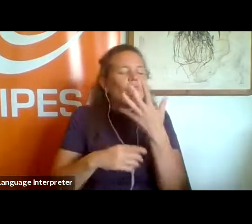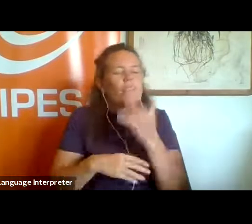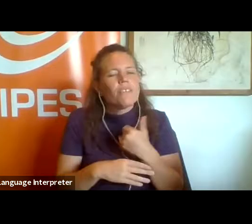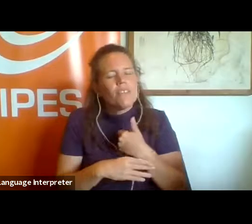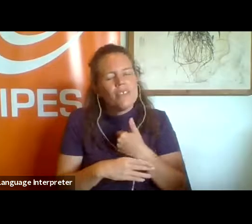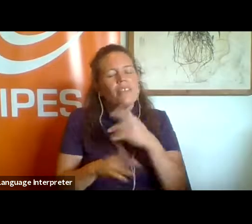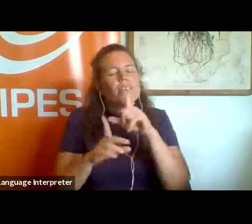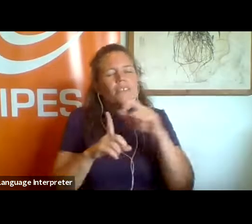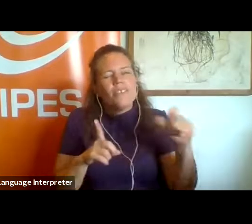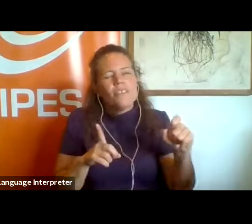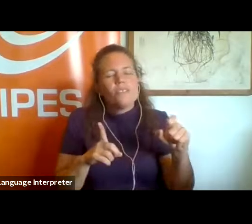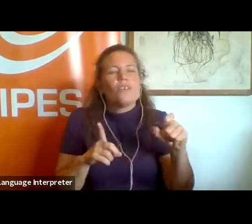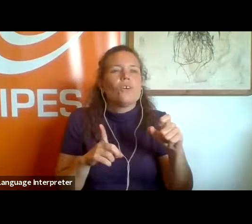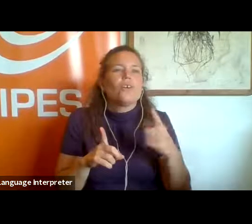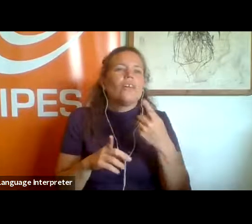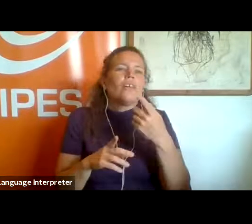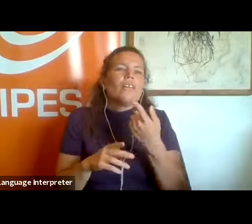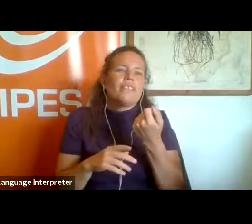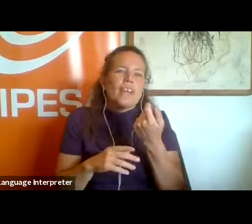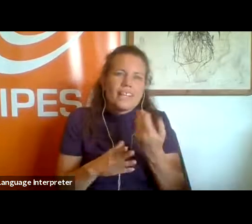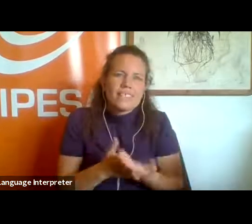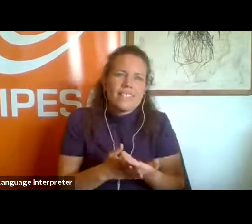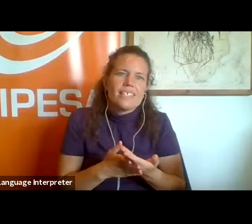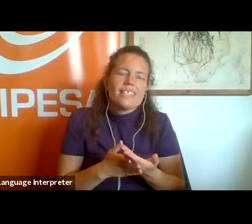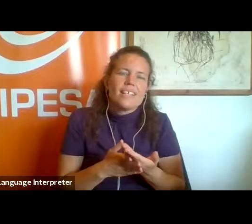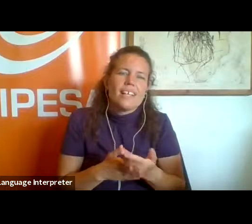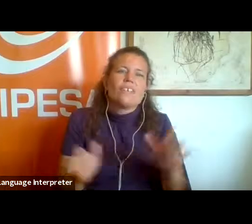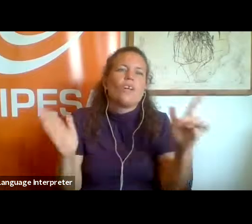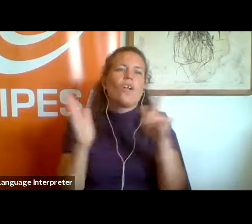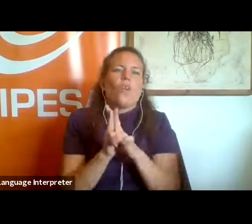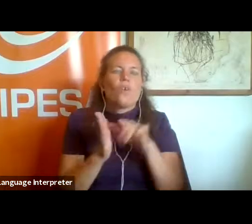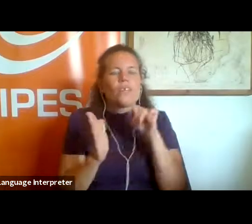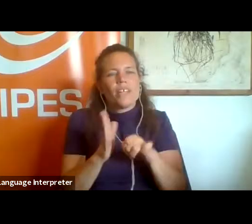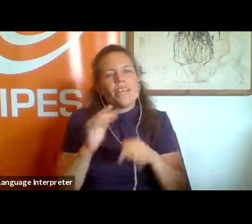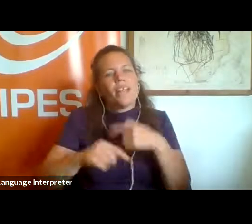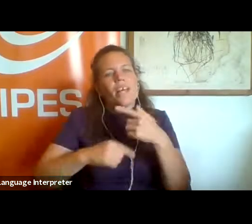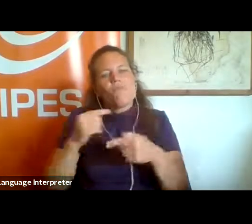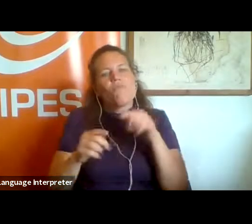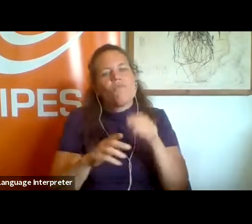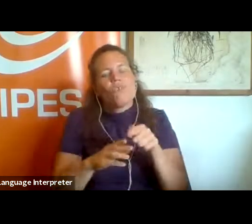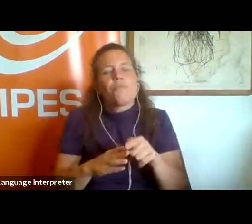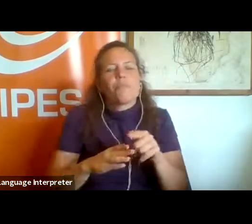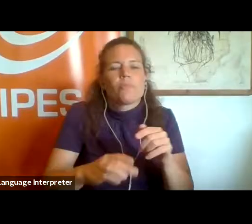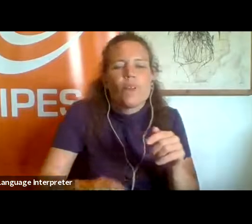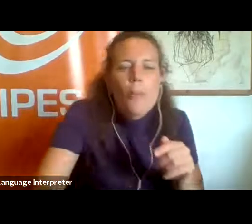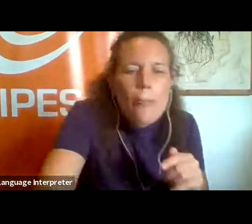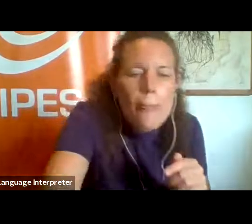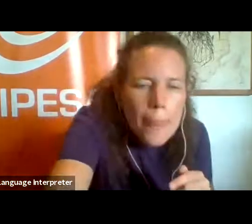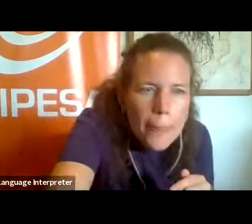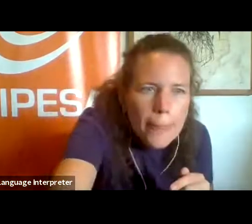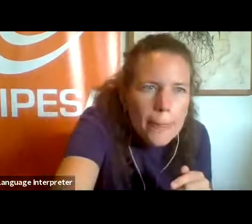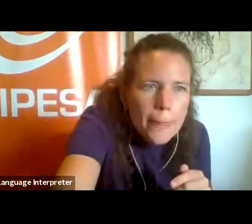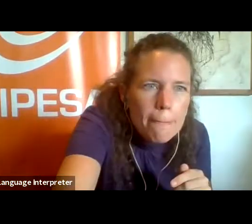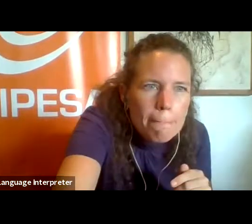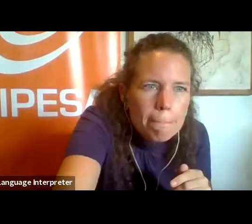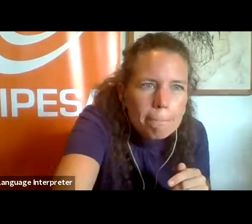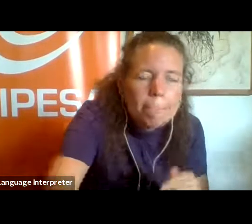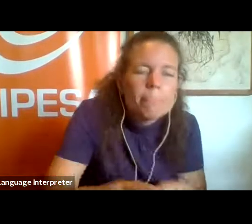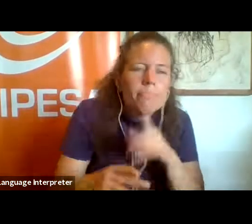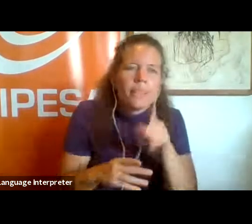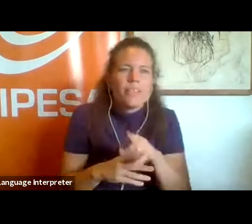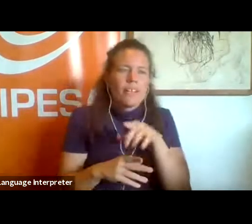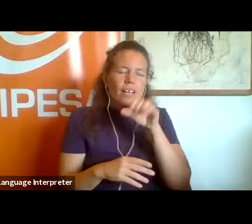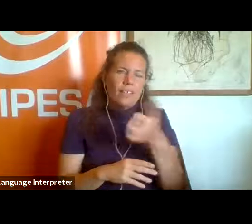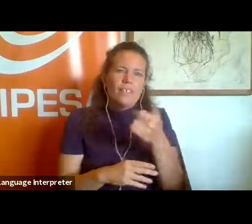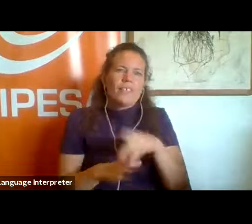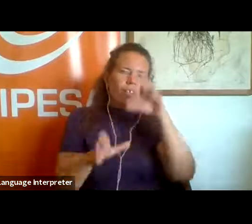and laws that inhibit the development of business through digital technologies are abolished. So